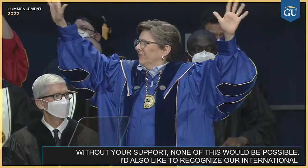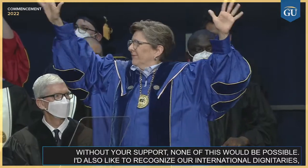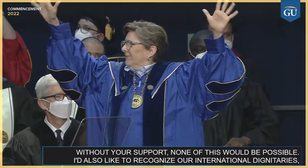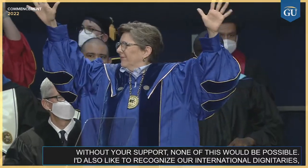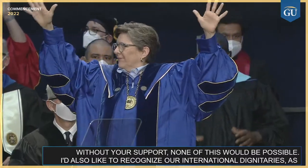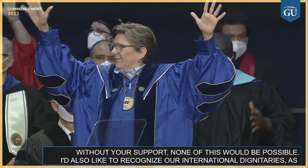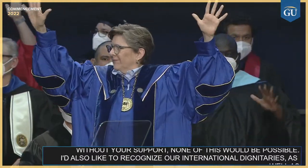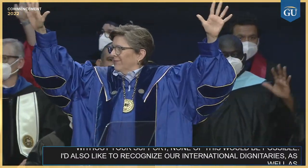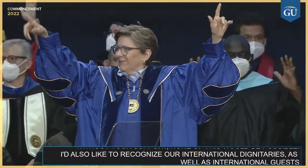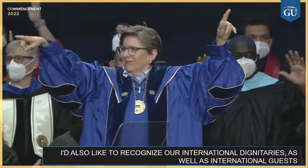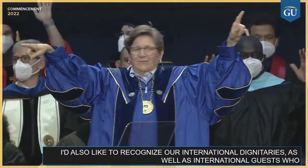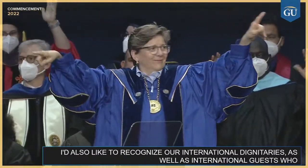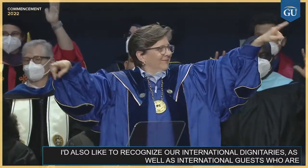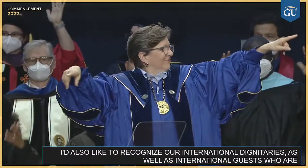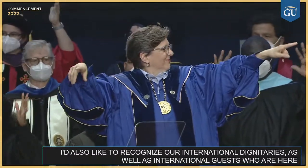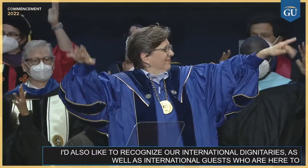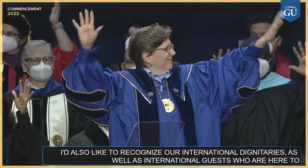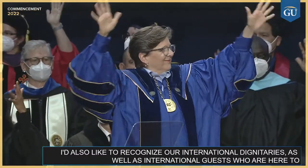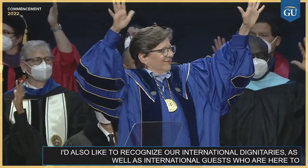can recognize you.